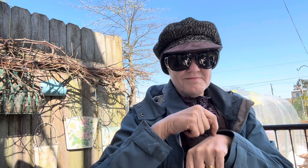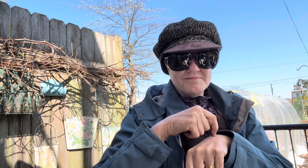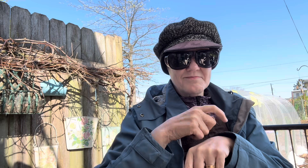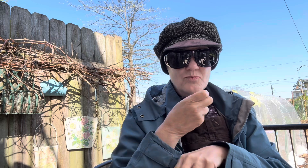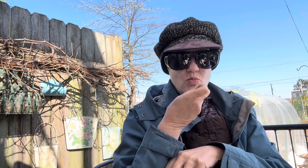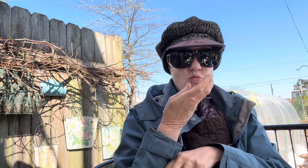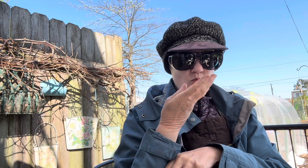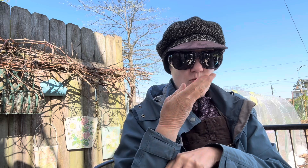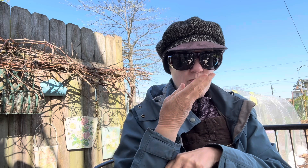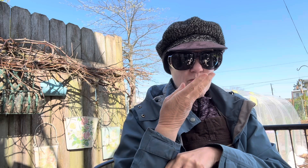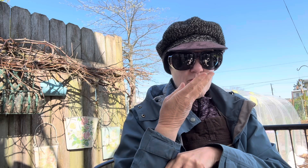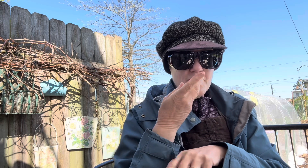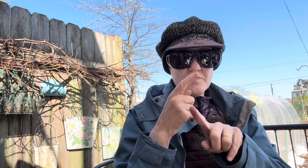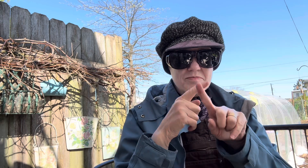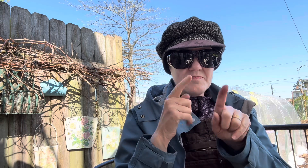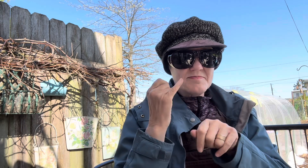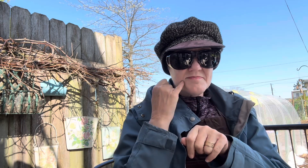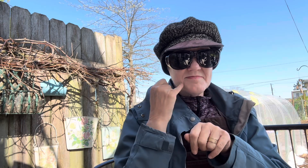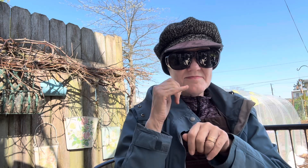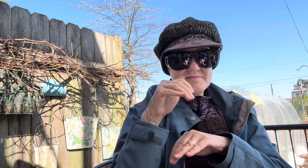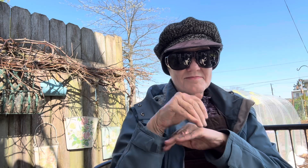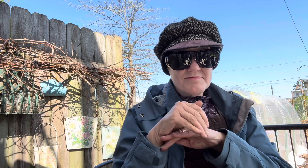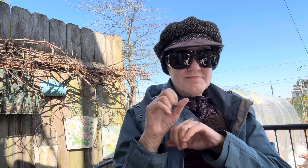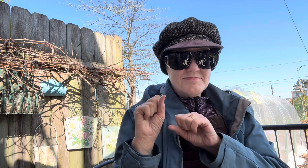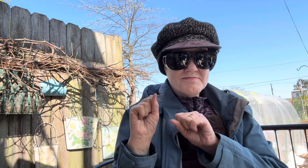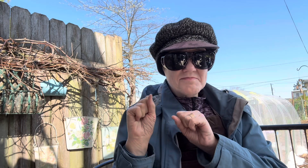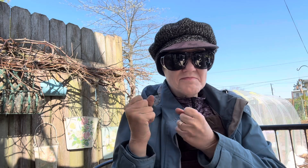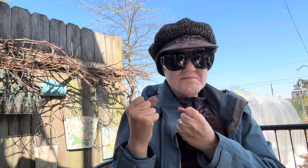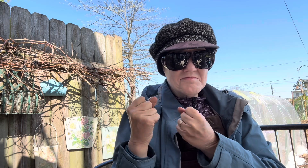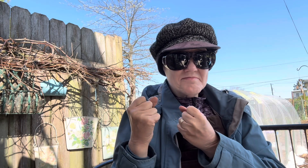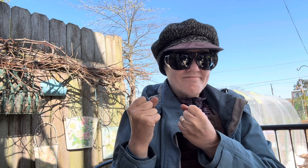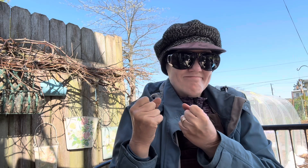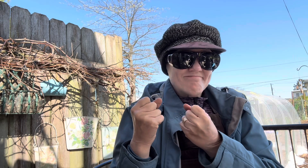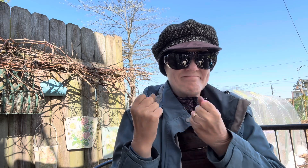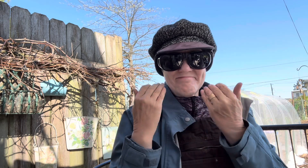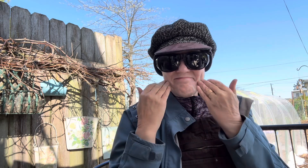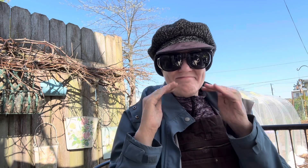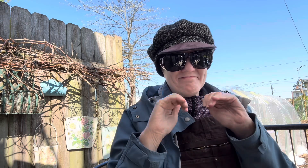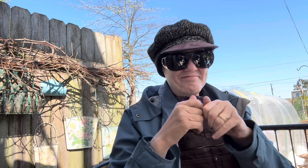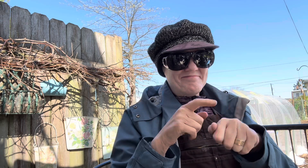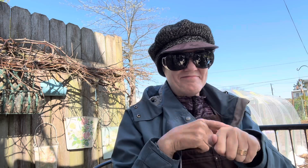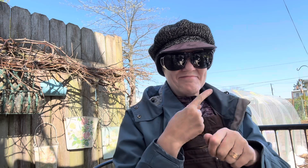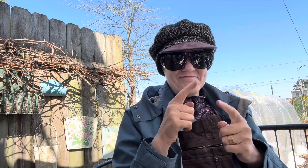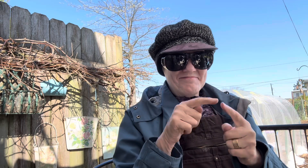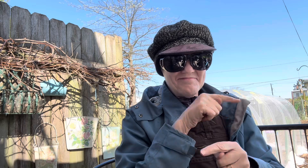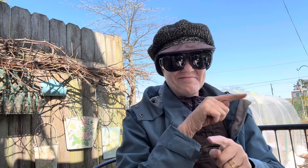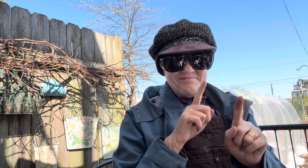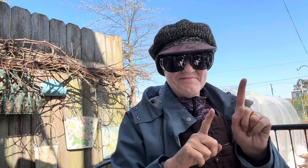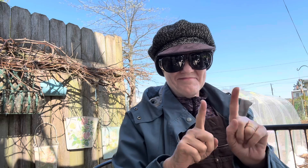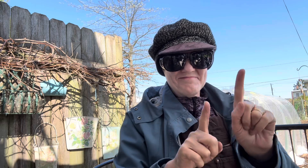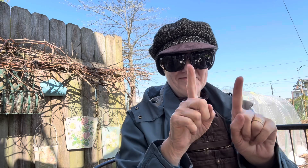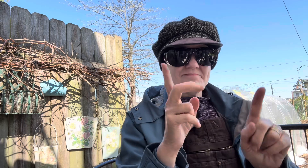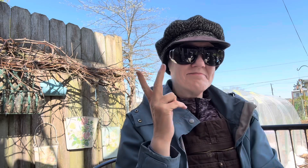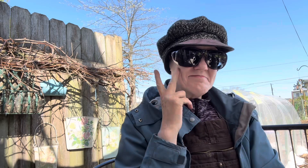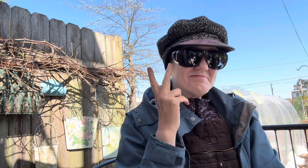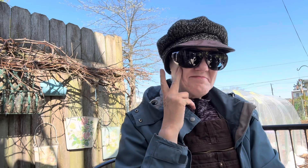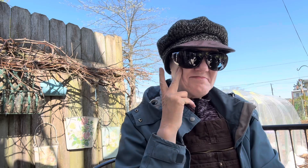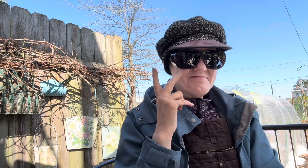So daytime temperatures are warmish, but nighttime temperatures are cold. So I don't know how long it's going to take these to germinate. We'll